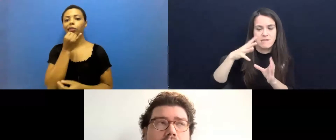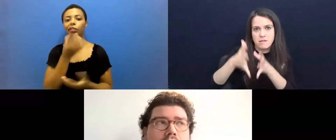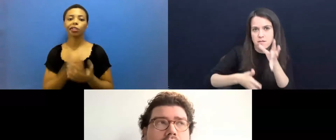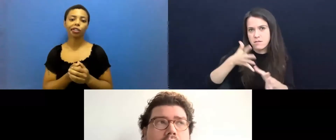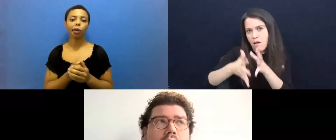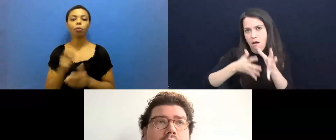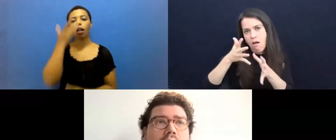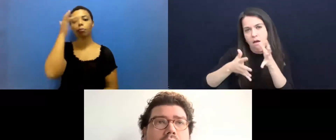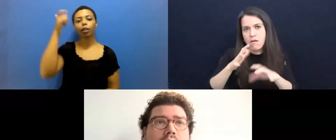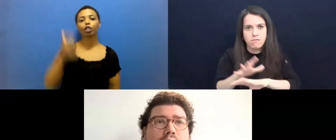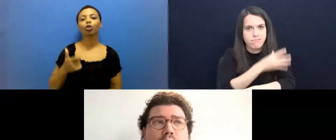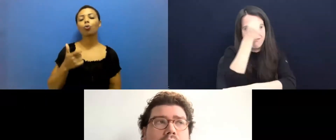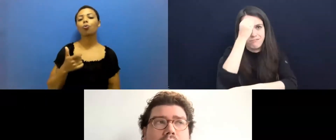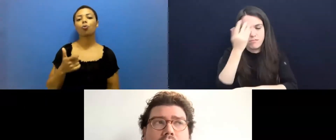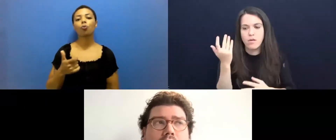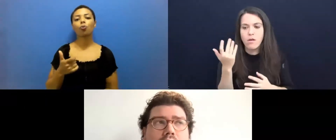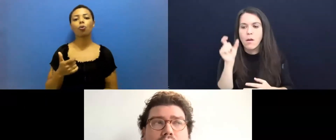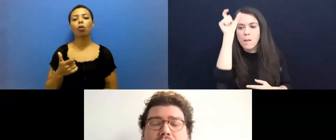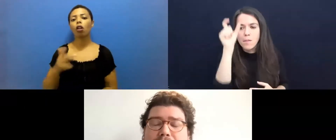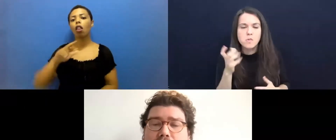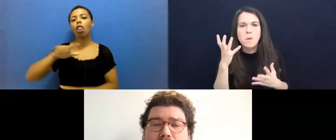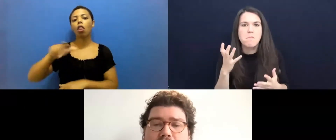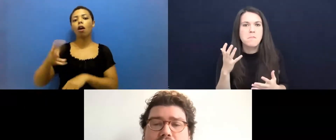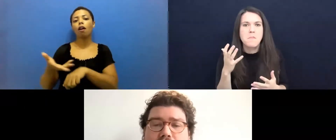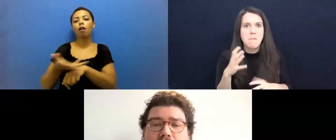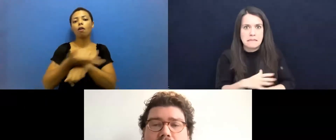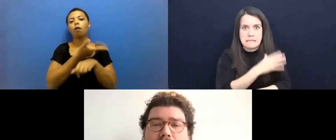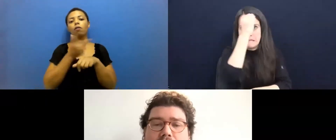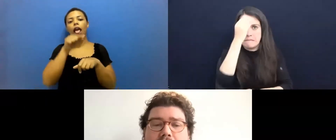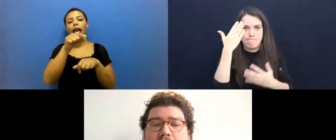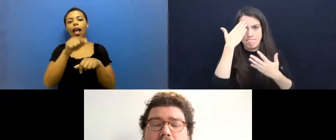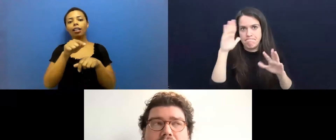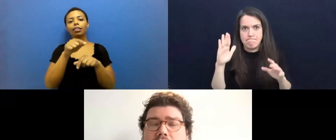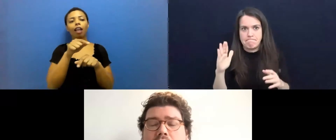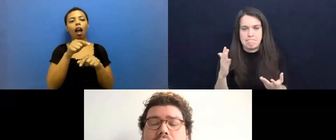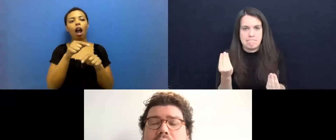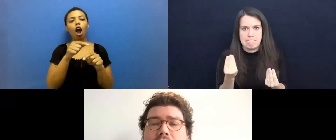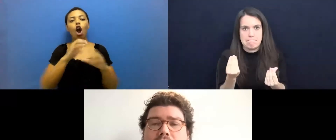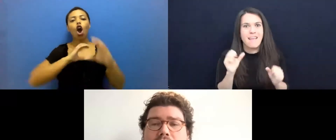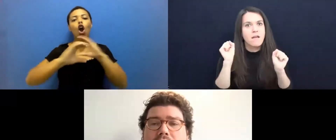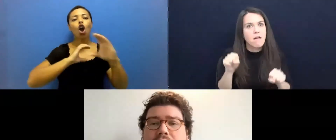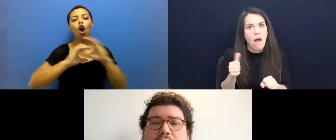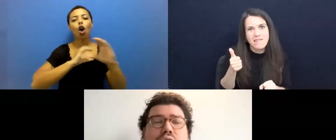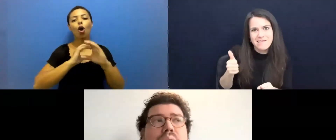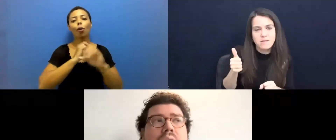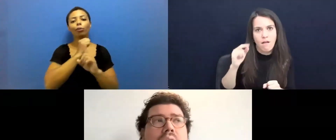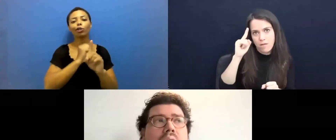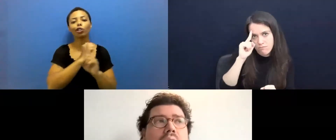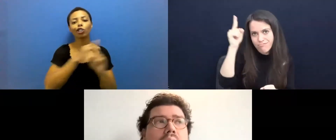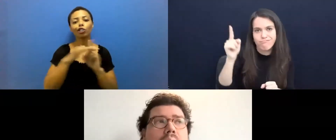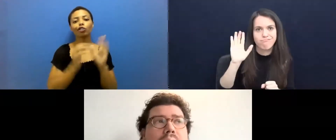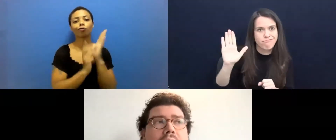user is not fluent in social haptic communication, they can create their own signs. It doesn't have to